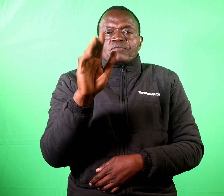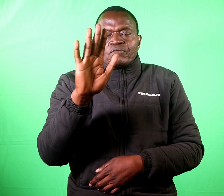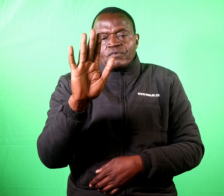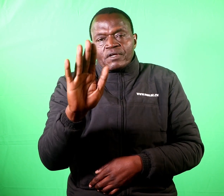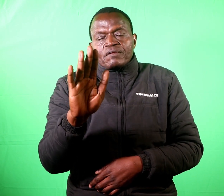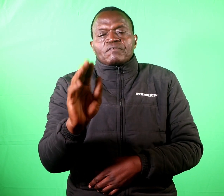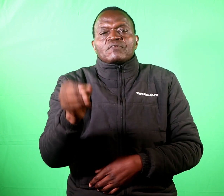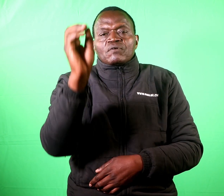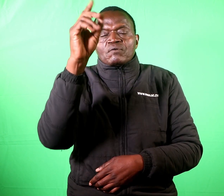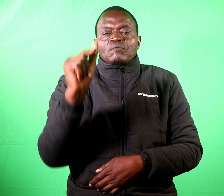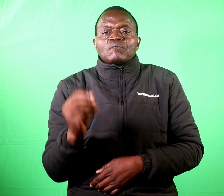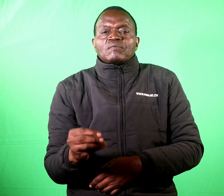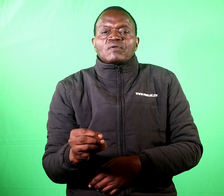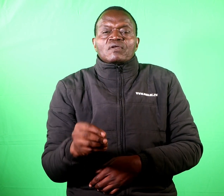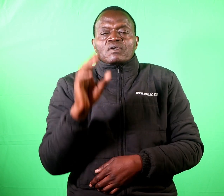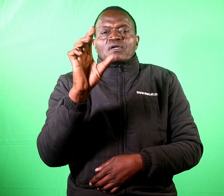9.5%, cash crop production